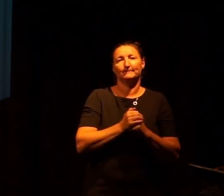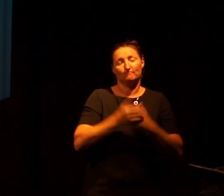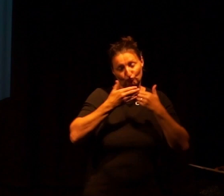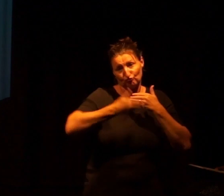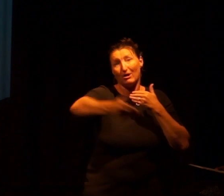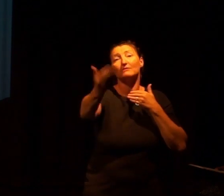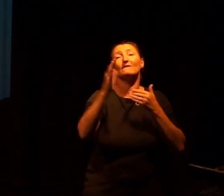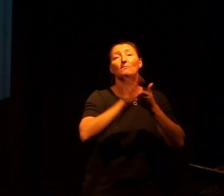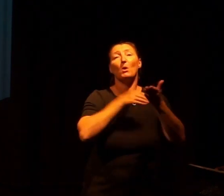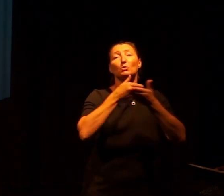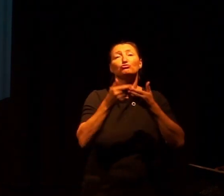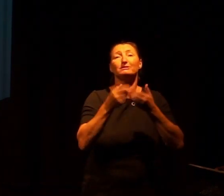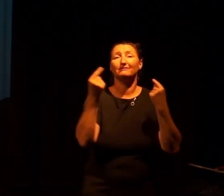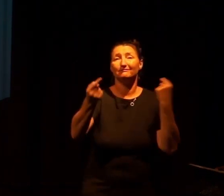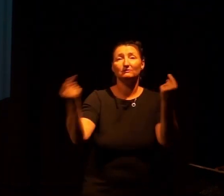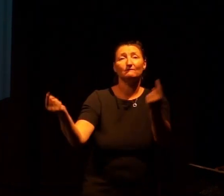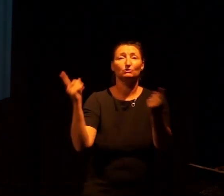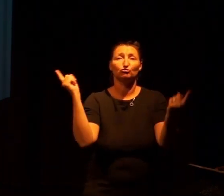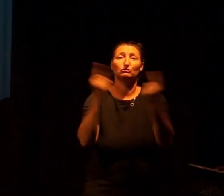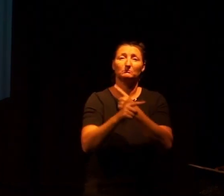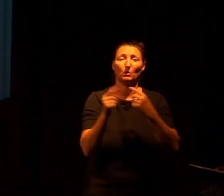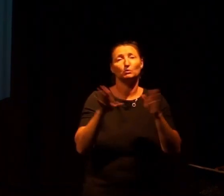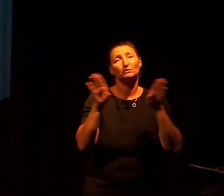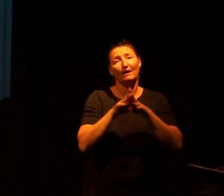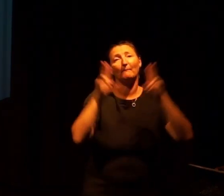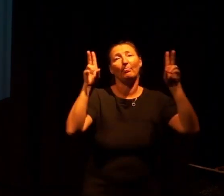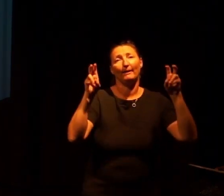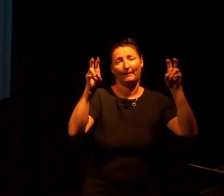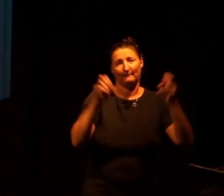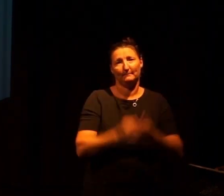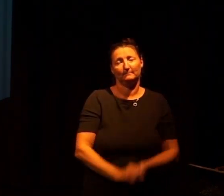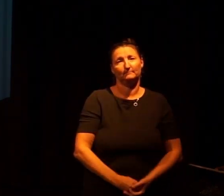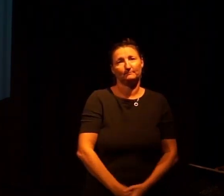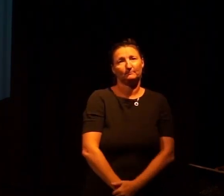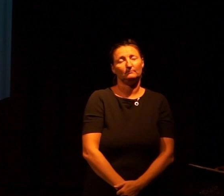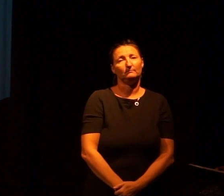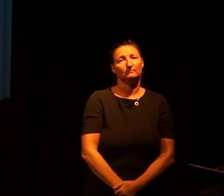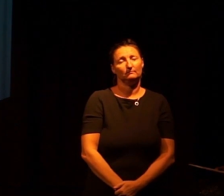this program were all individual responses to the same theme.